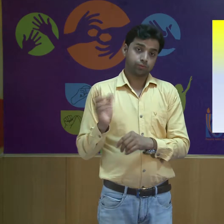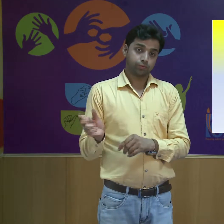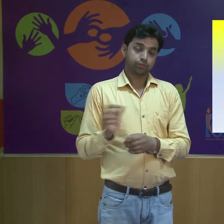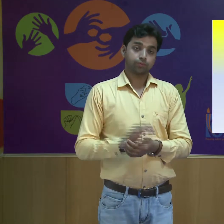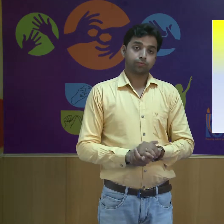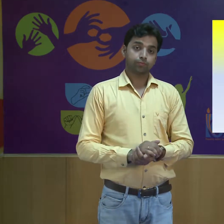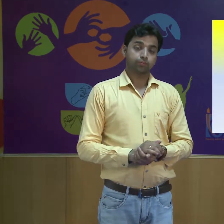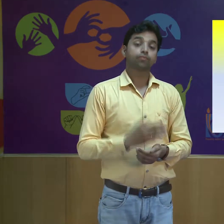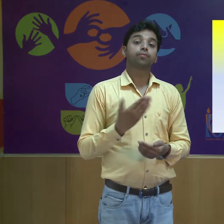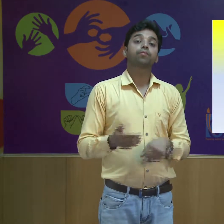Purus,